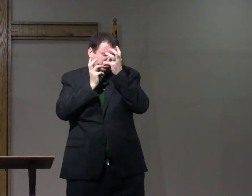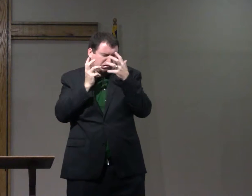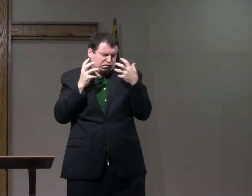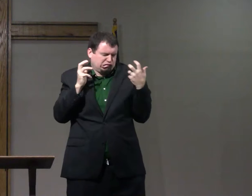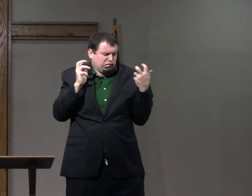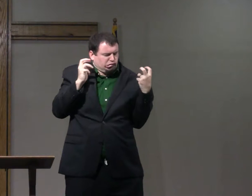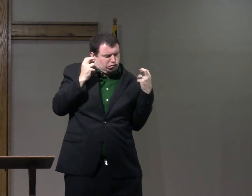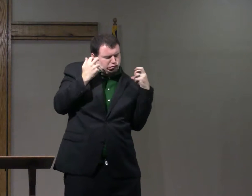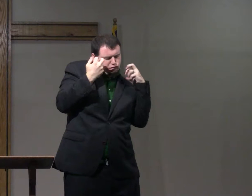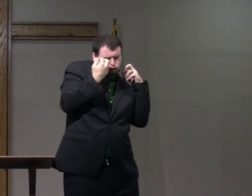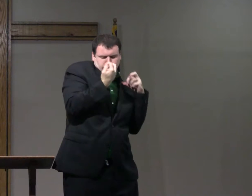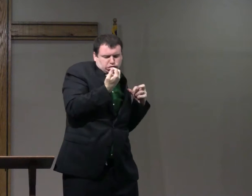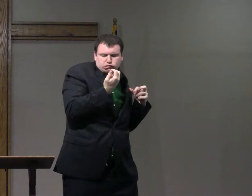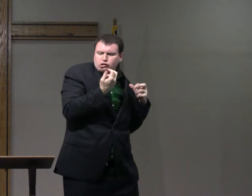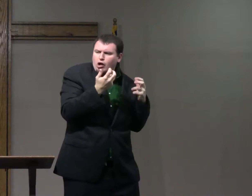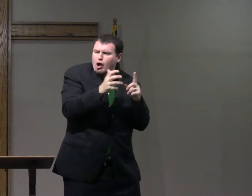His body was so torn.